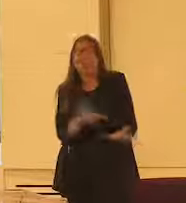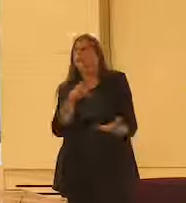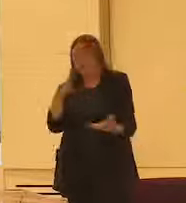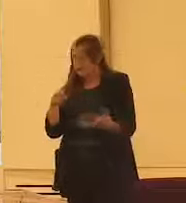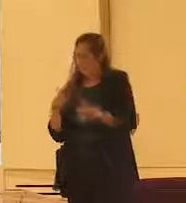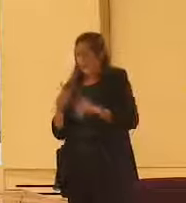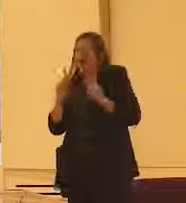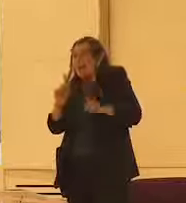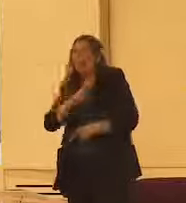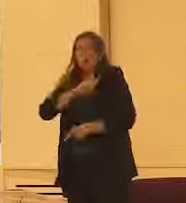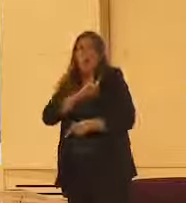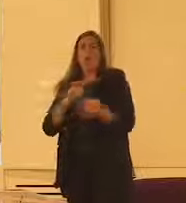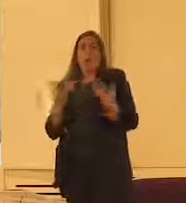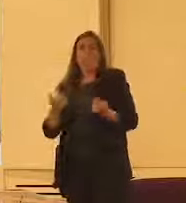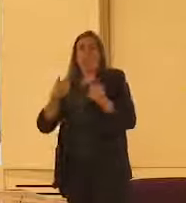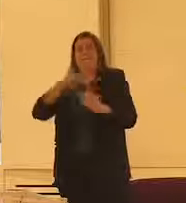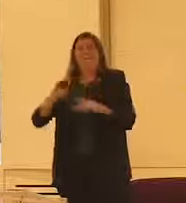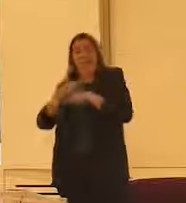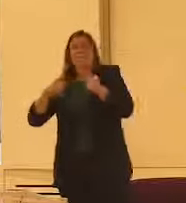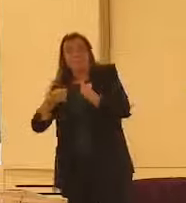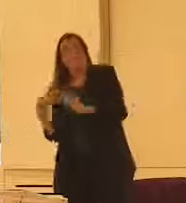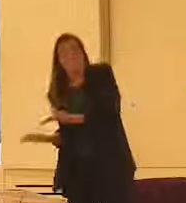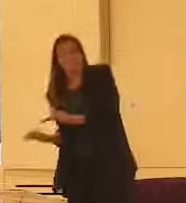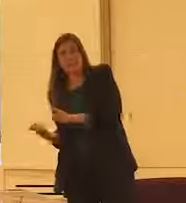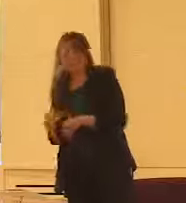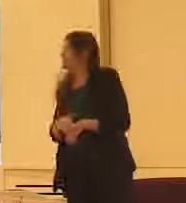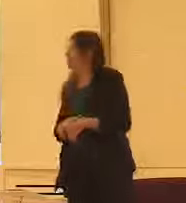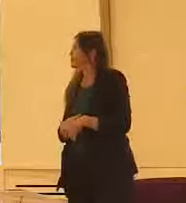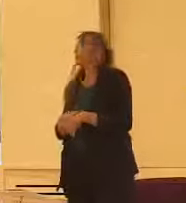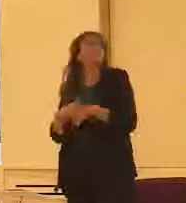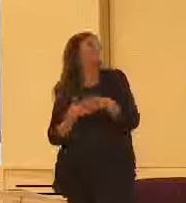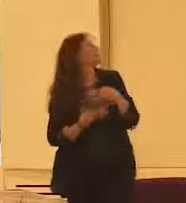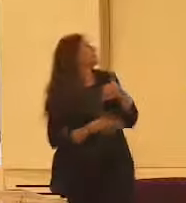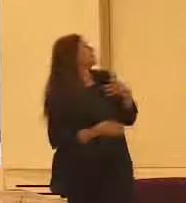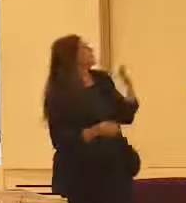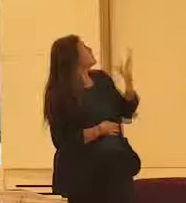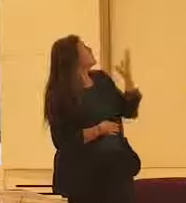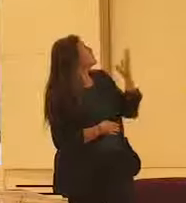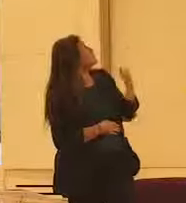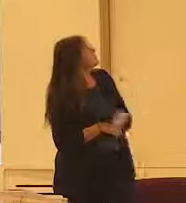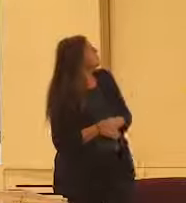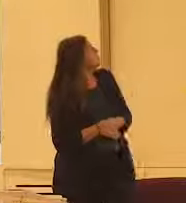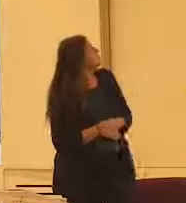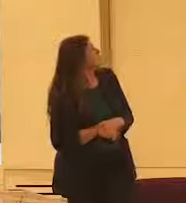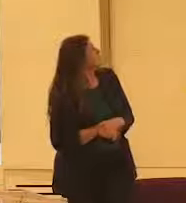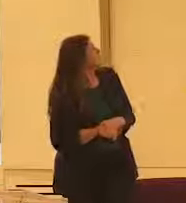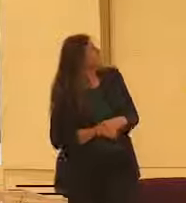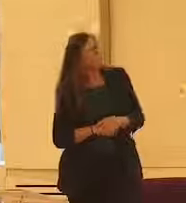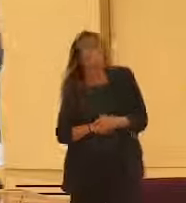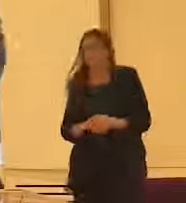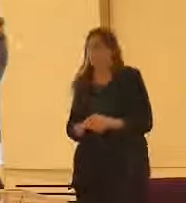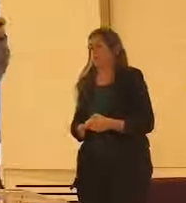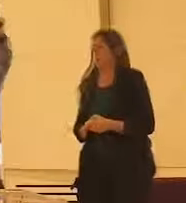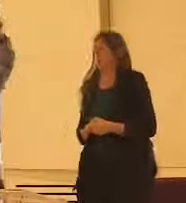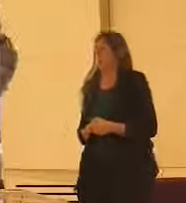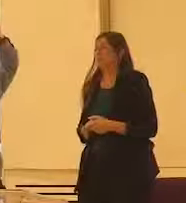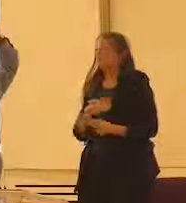So my experiences of working with deaf patients are that errors with diagnosis and risk assessment by people who are not